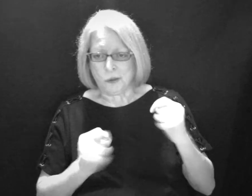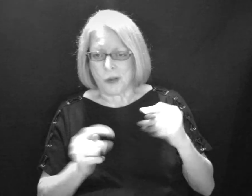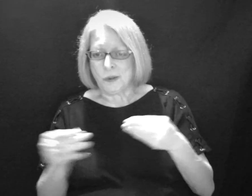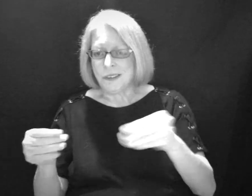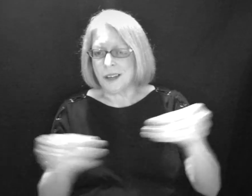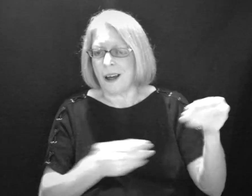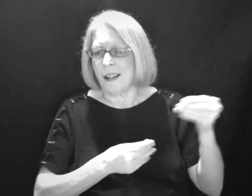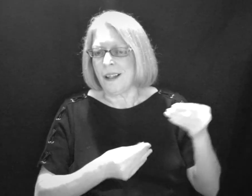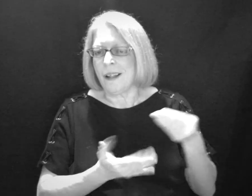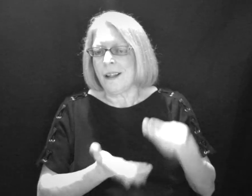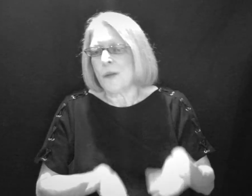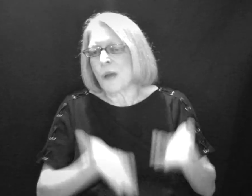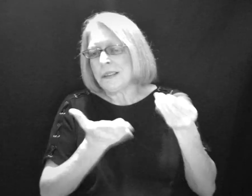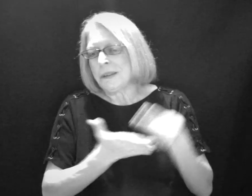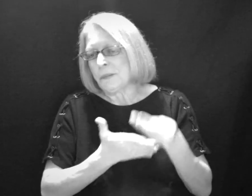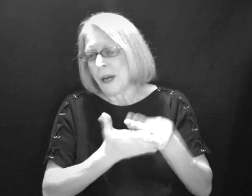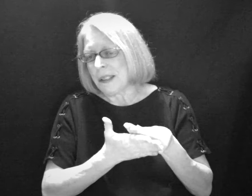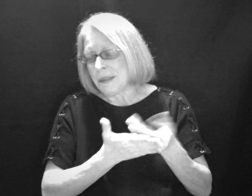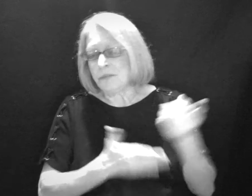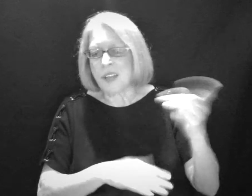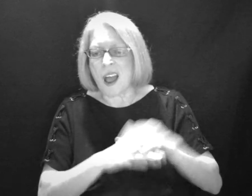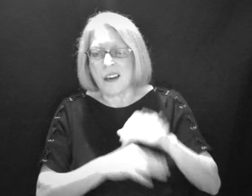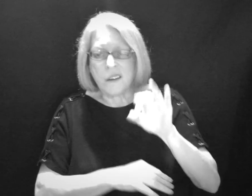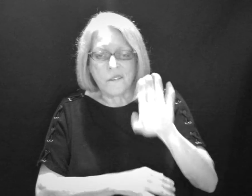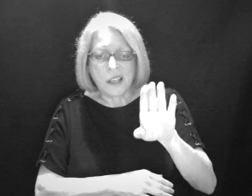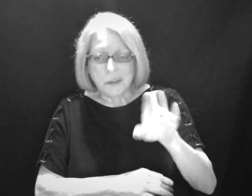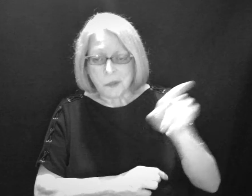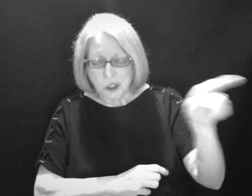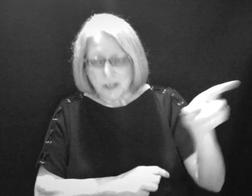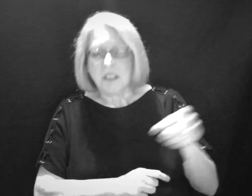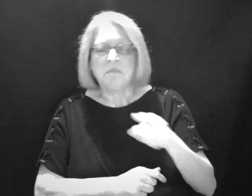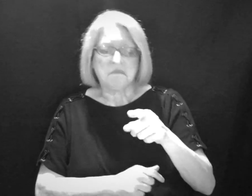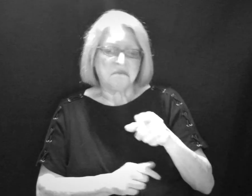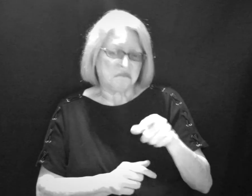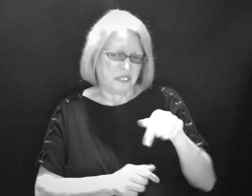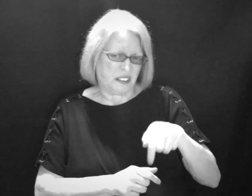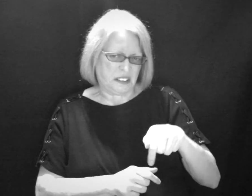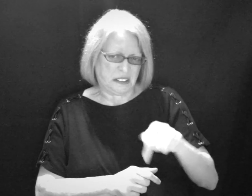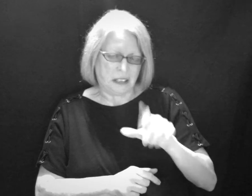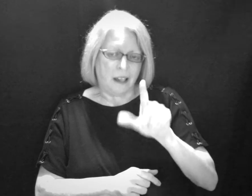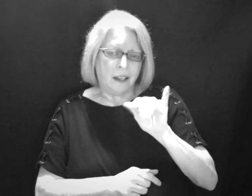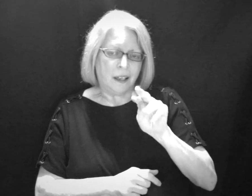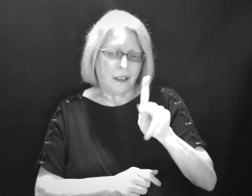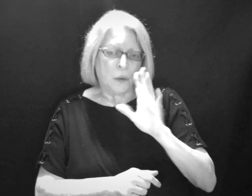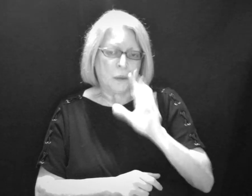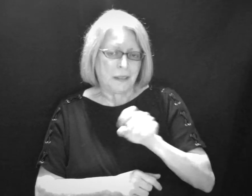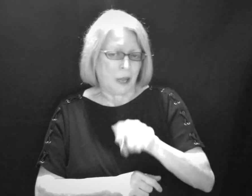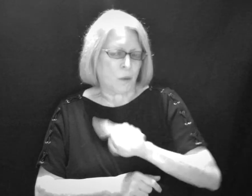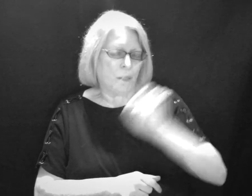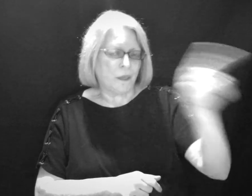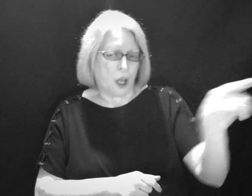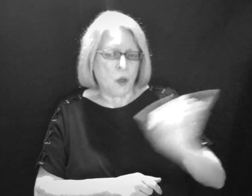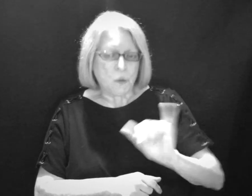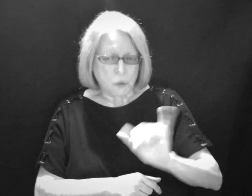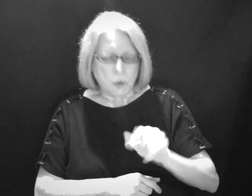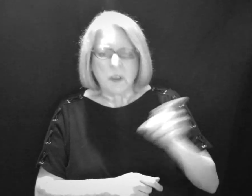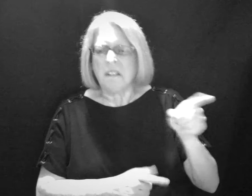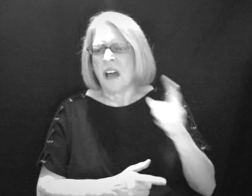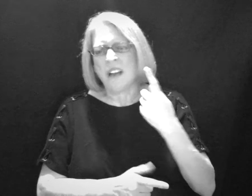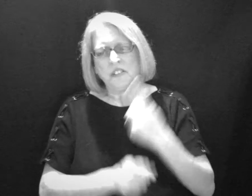tall. 250 tall. And then let's click on the design and instead of background image